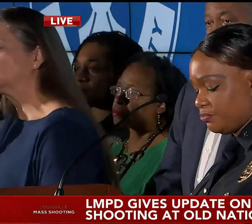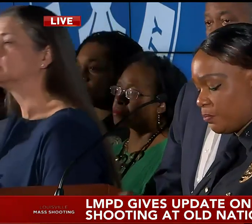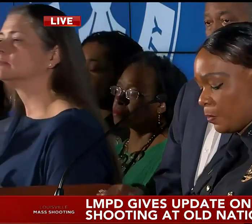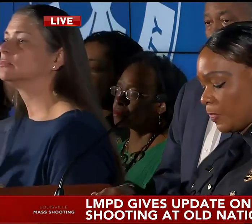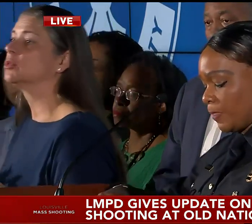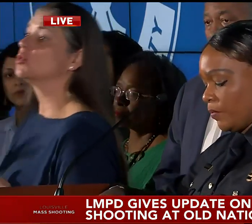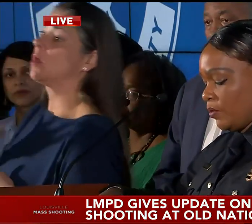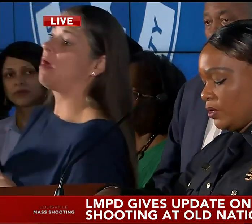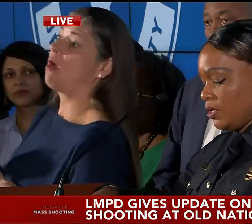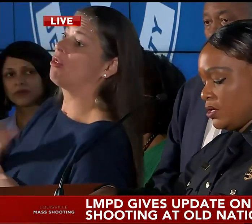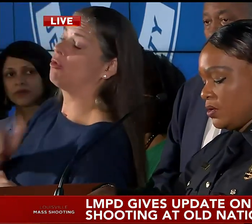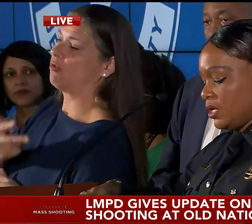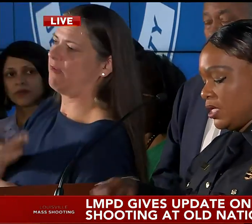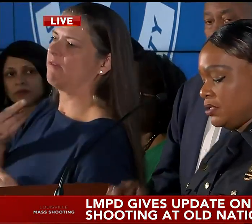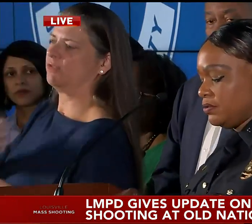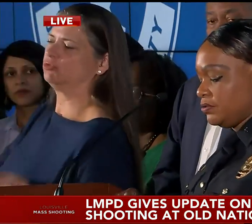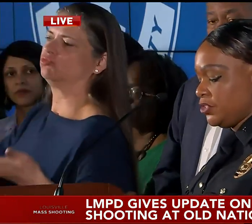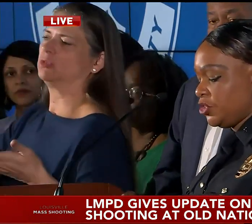released.